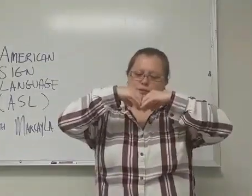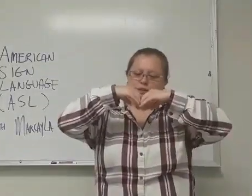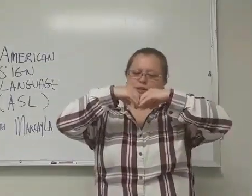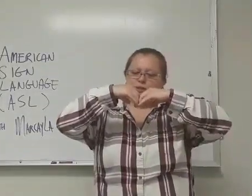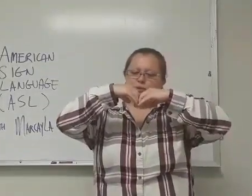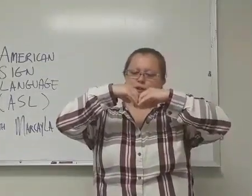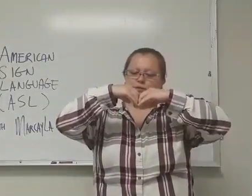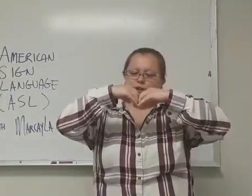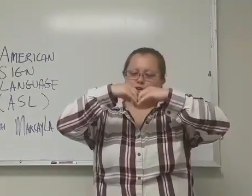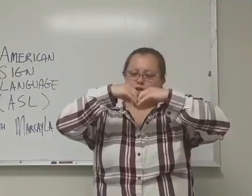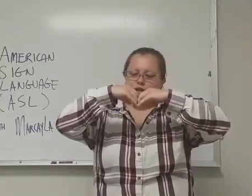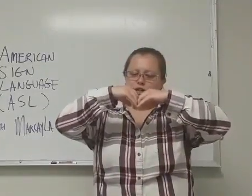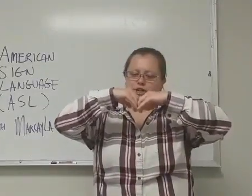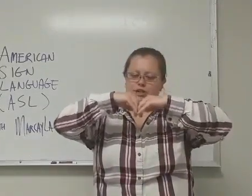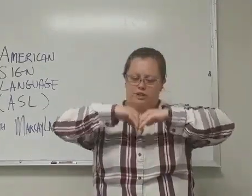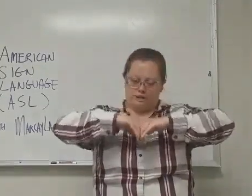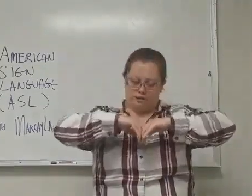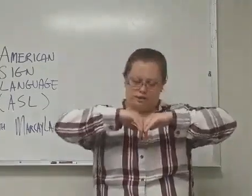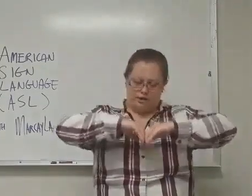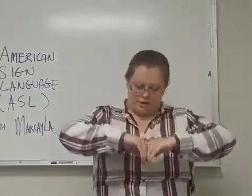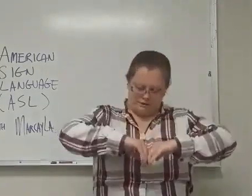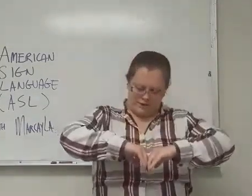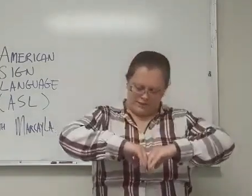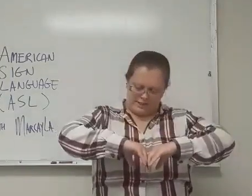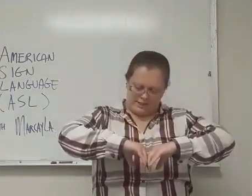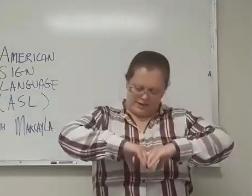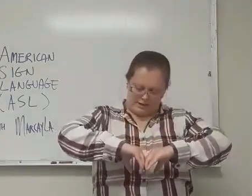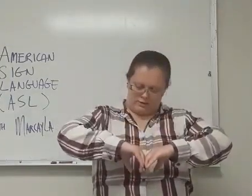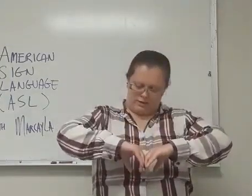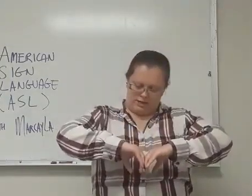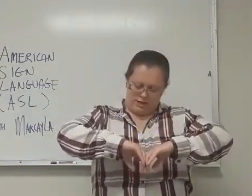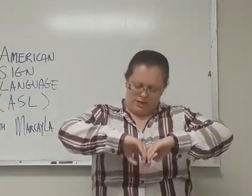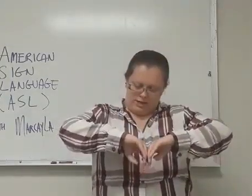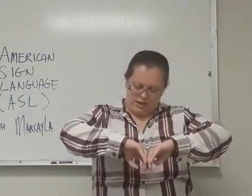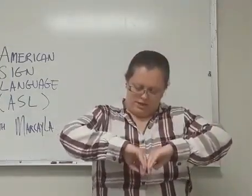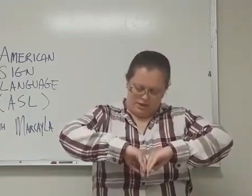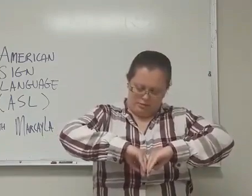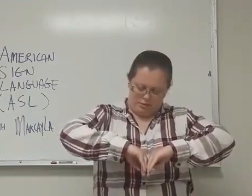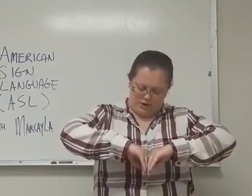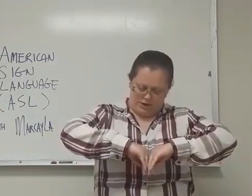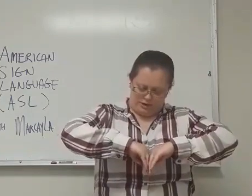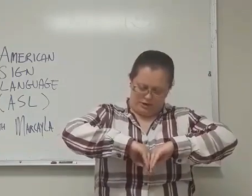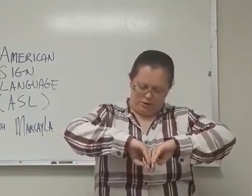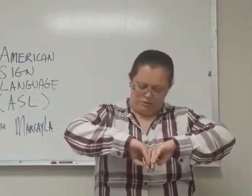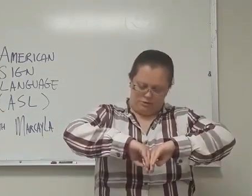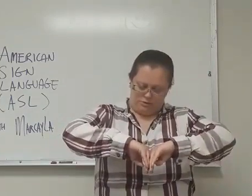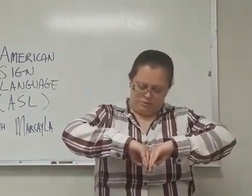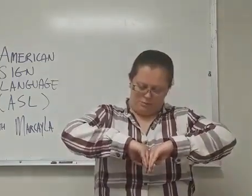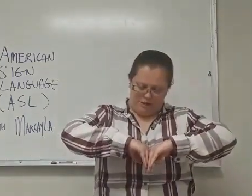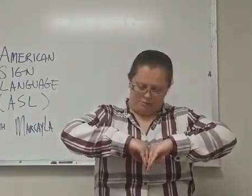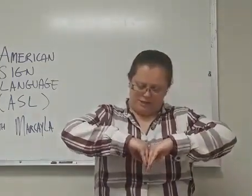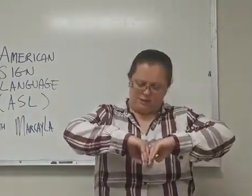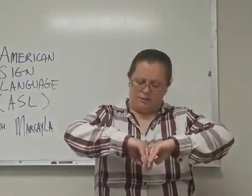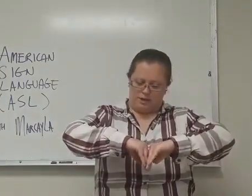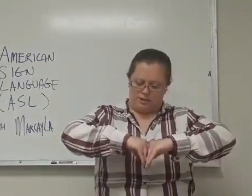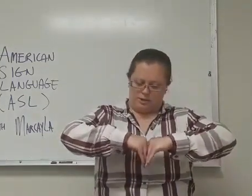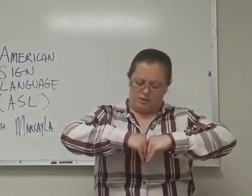like this where your fingers are touching each other, facing down, and then you basically make a circle with